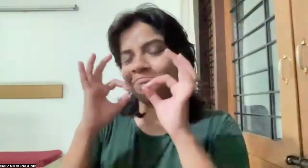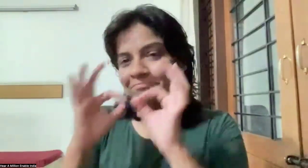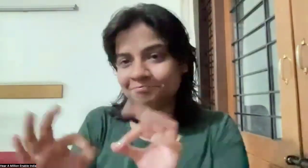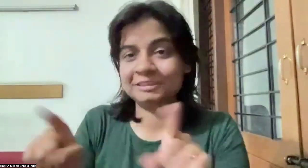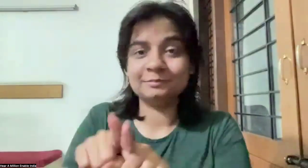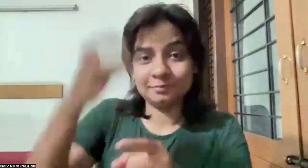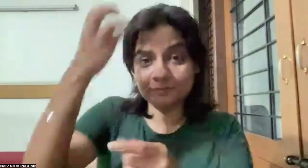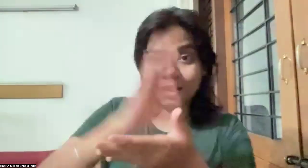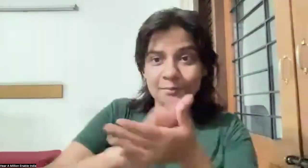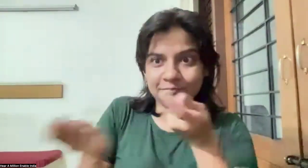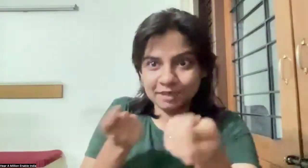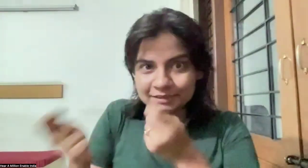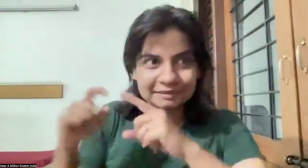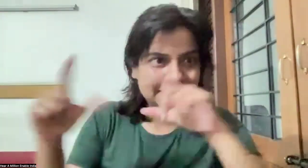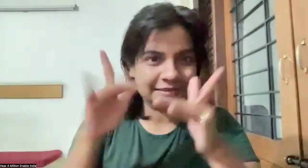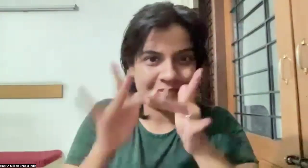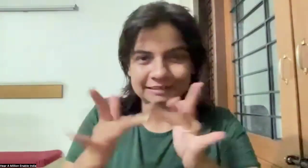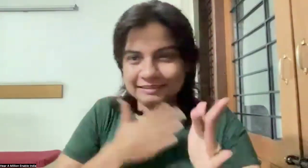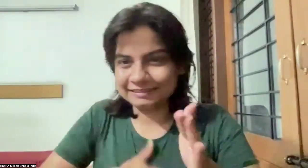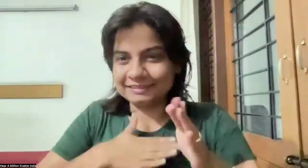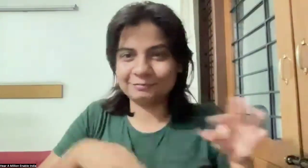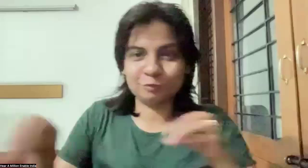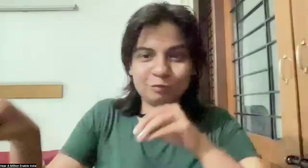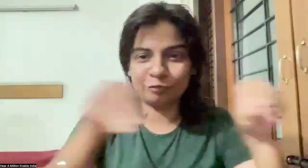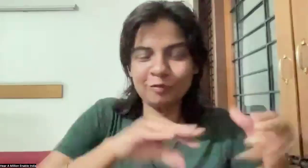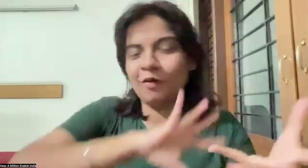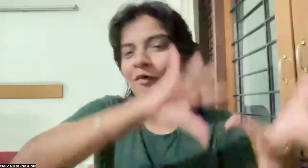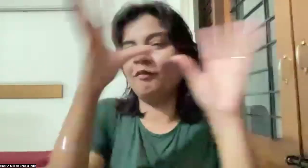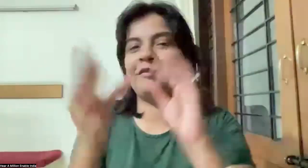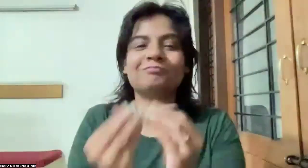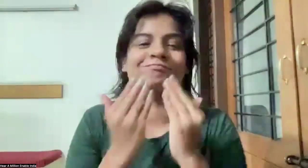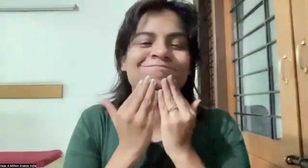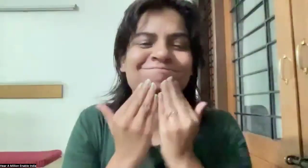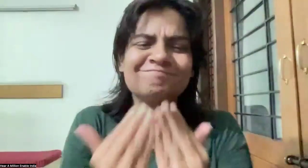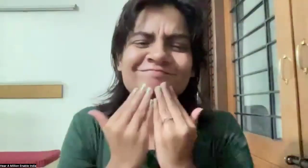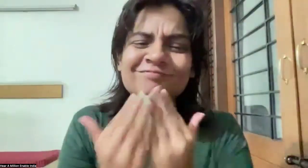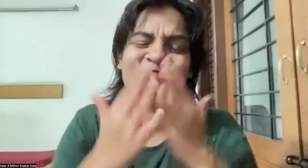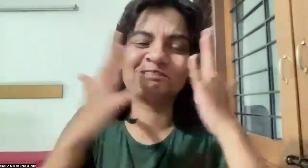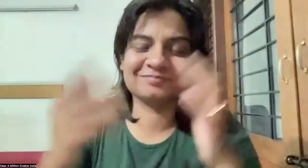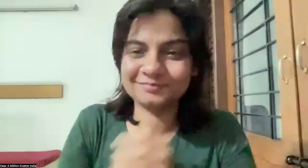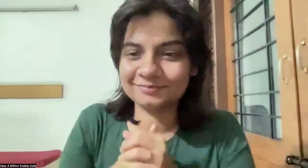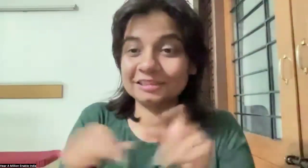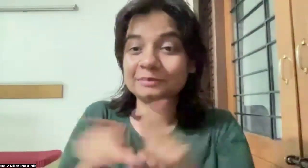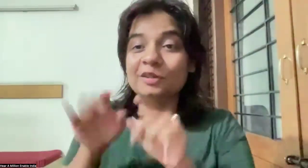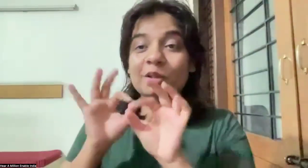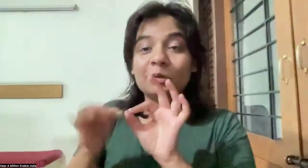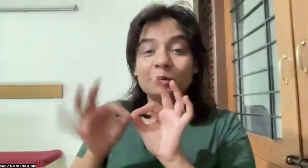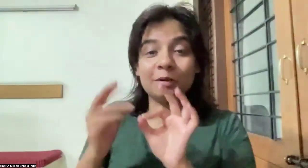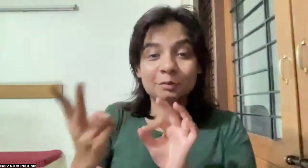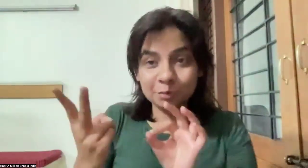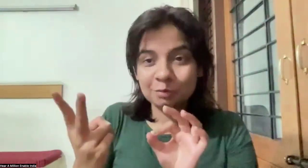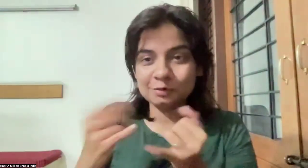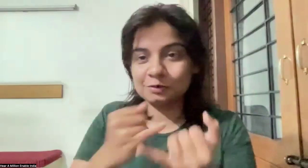experiences, for sharing a lot of examples. Thank you, Harmanpreet, for moderating the event. Thank you, team, for